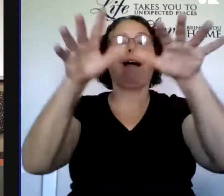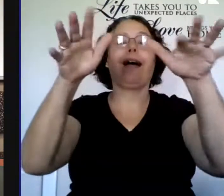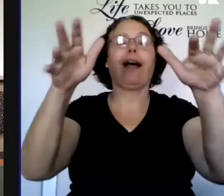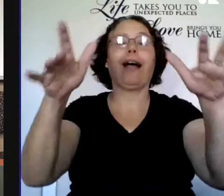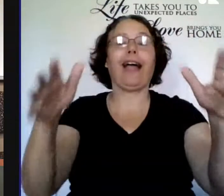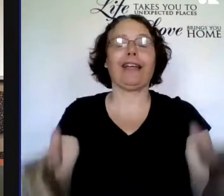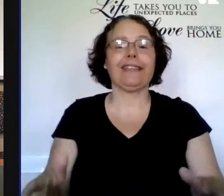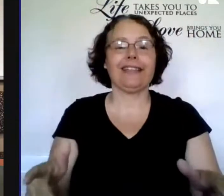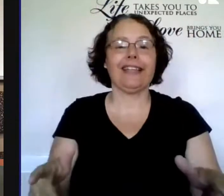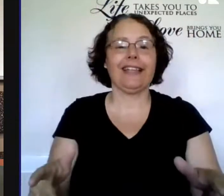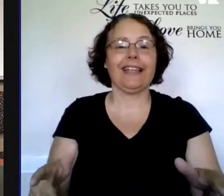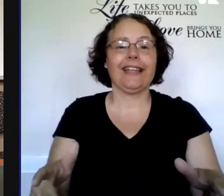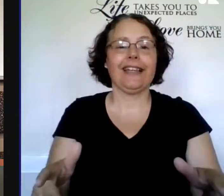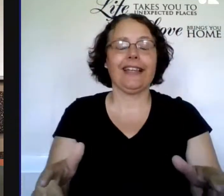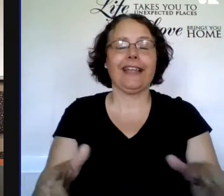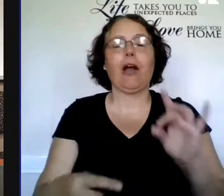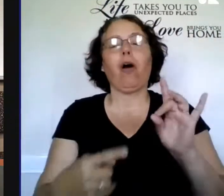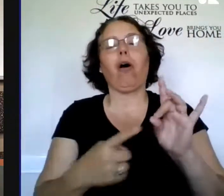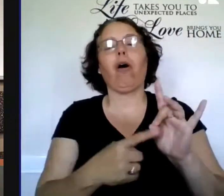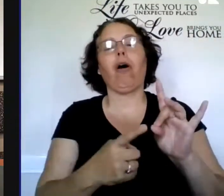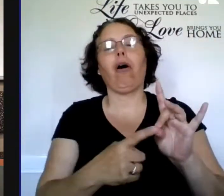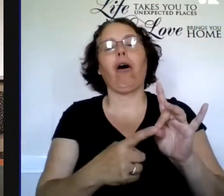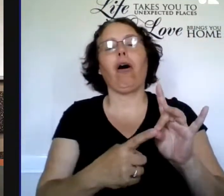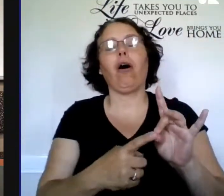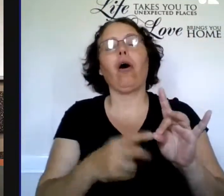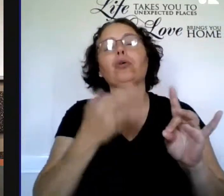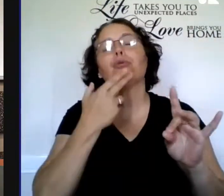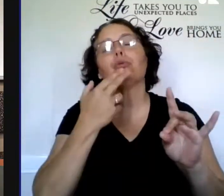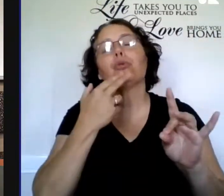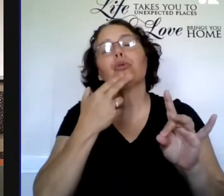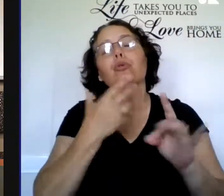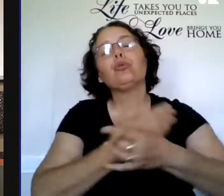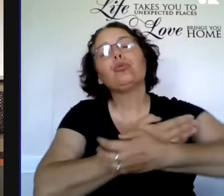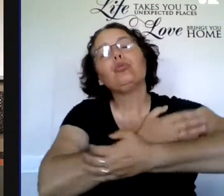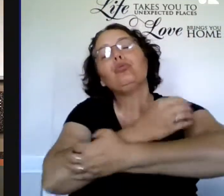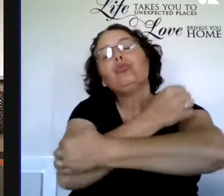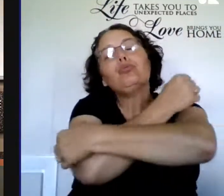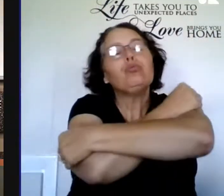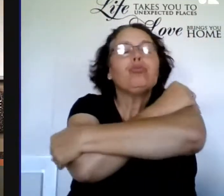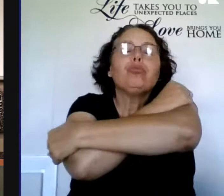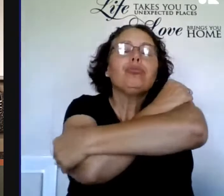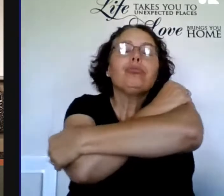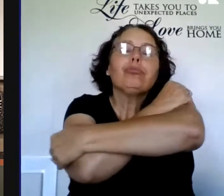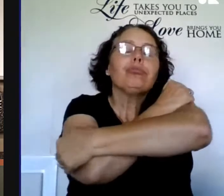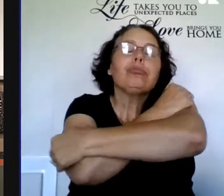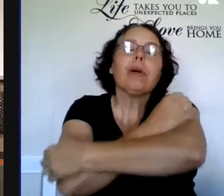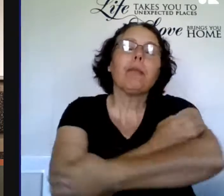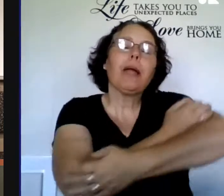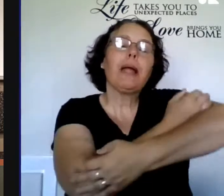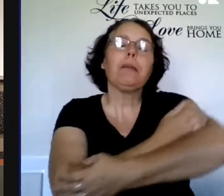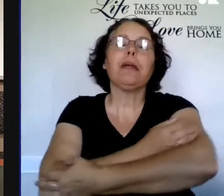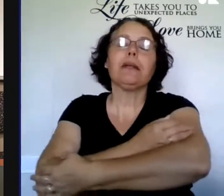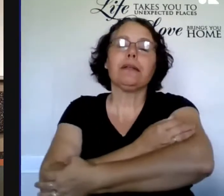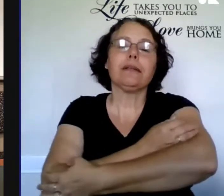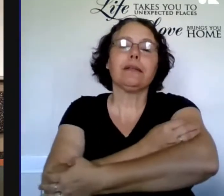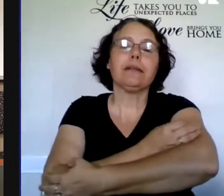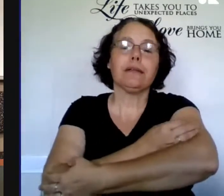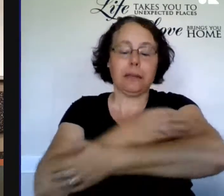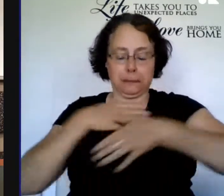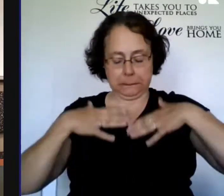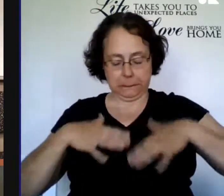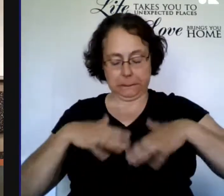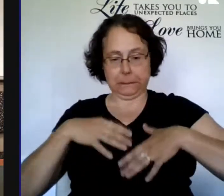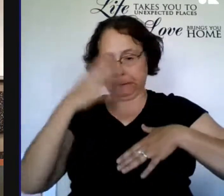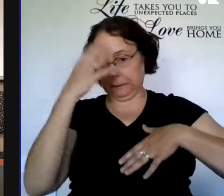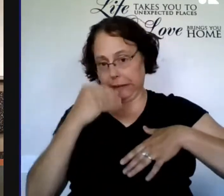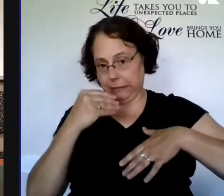8 cuddly babies put on their PJs. Along comes